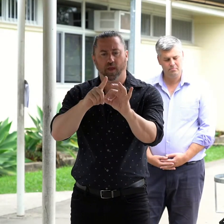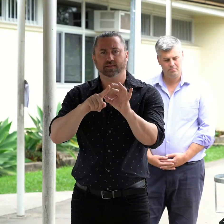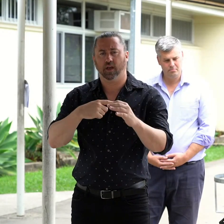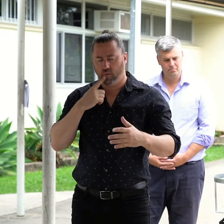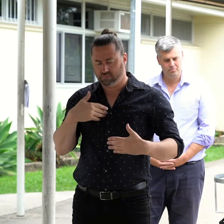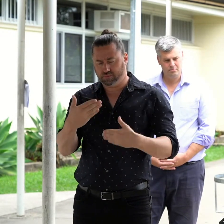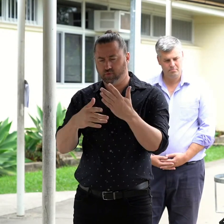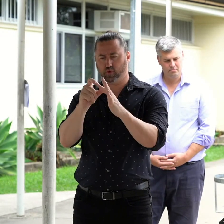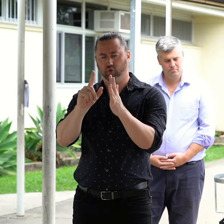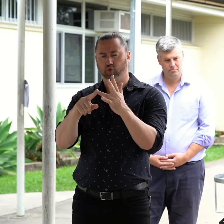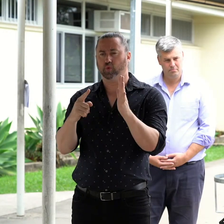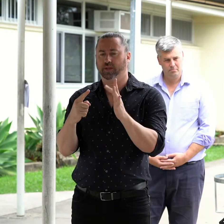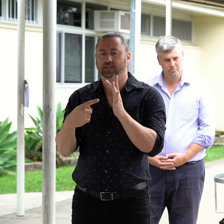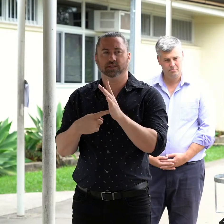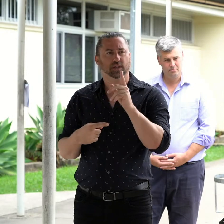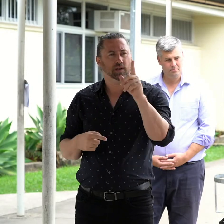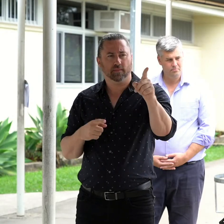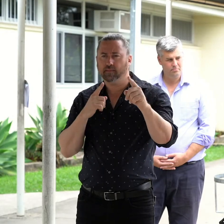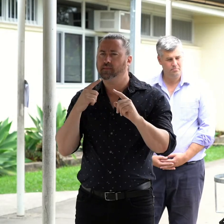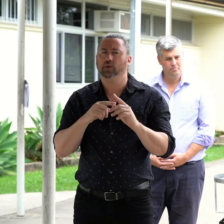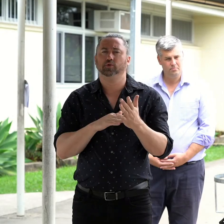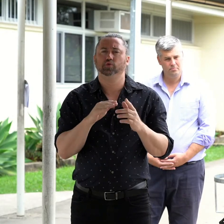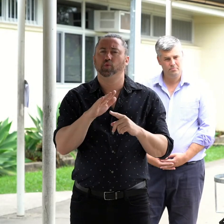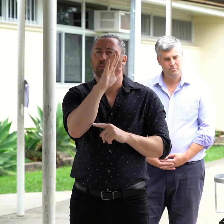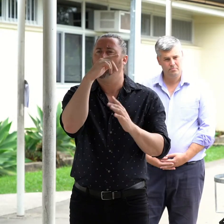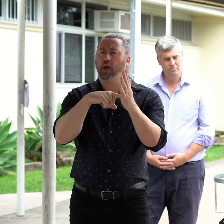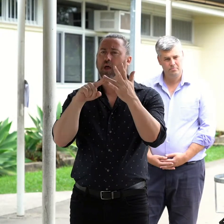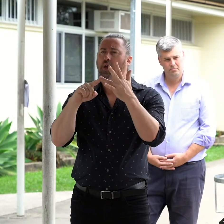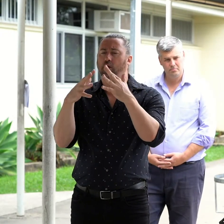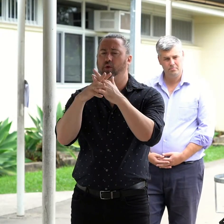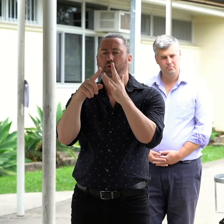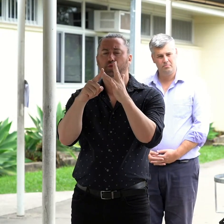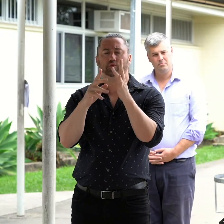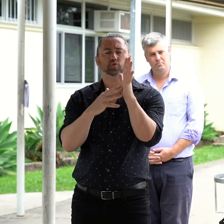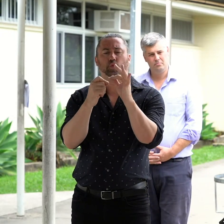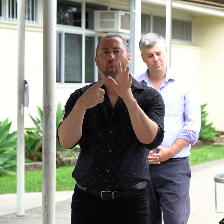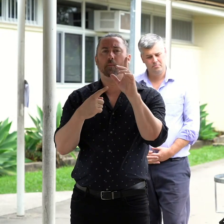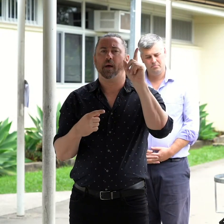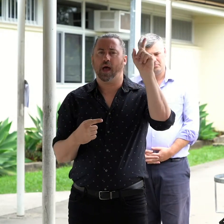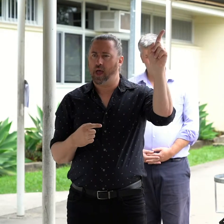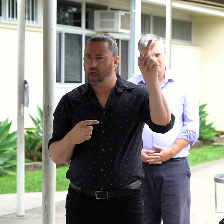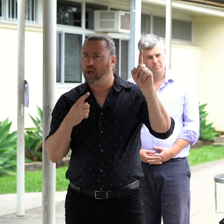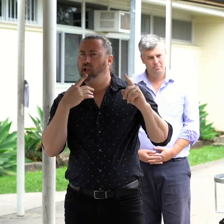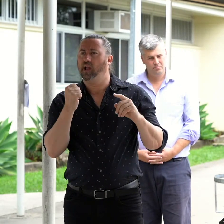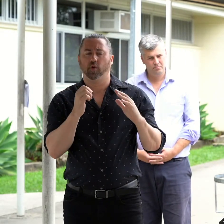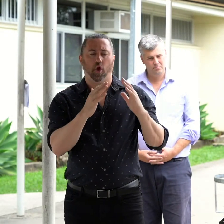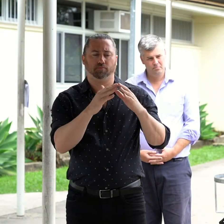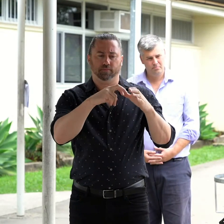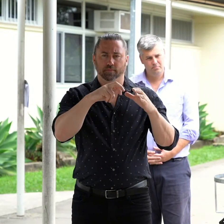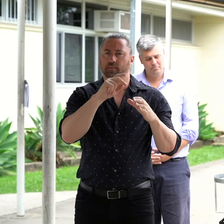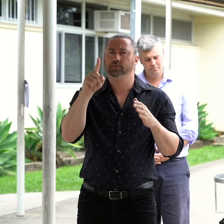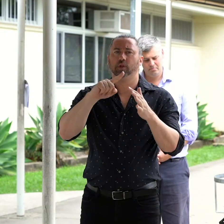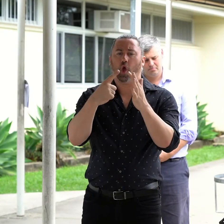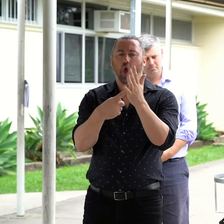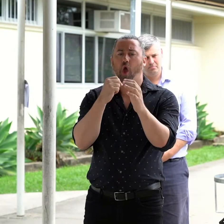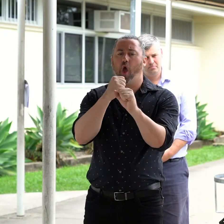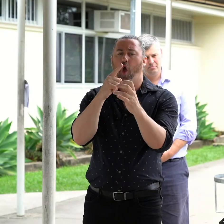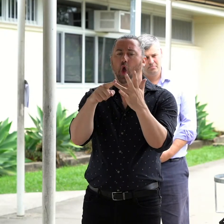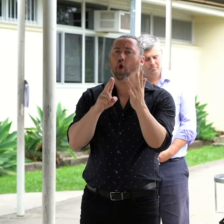with it. We've seen that tool look up a couple that's having to home quarantine. They can't get any electricity whatsoever because Ergon refuses to go there because